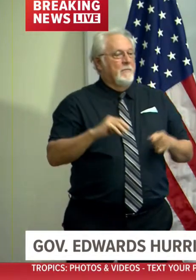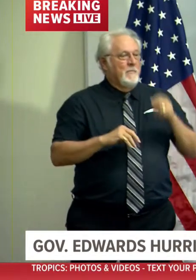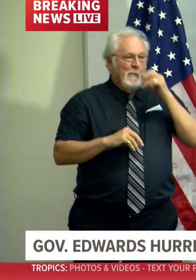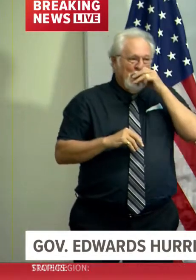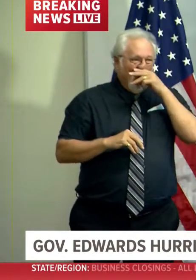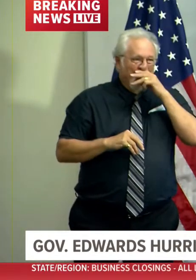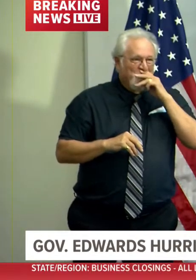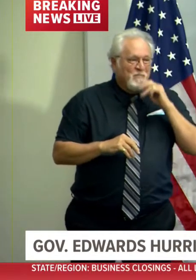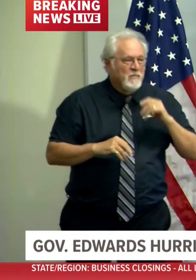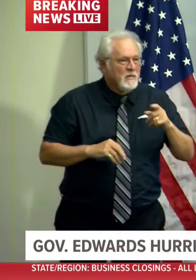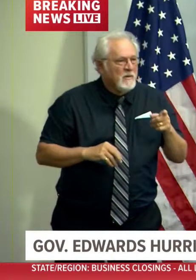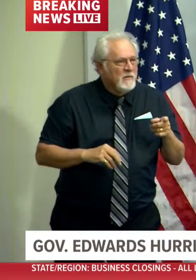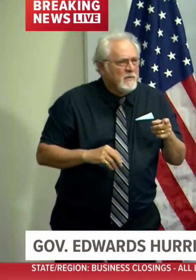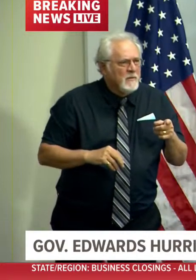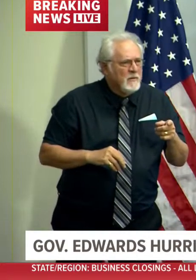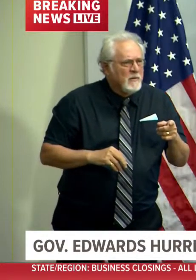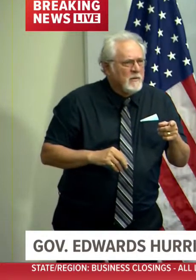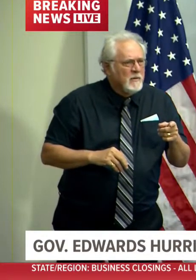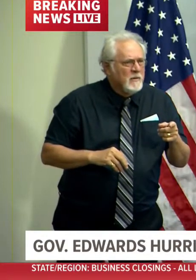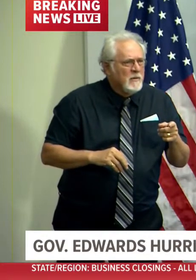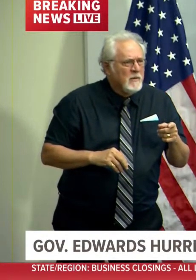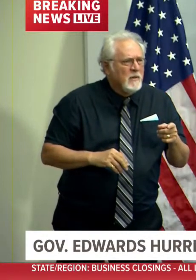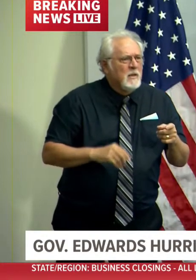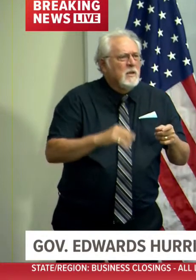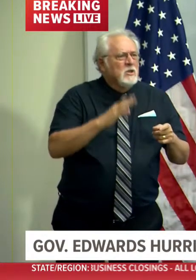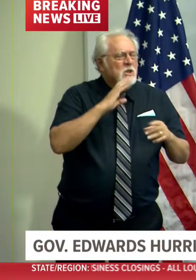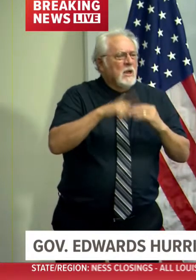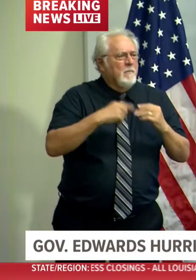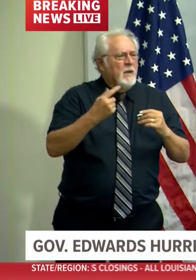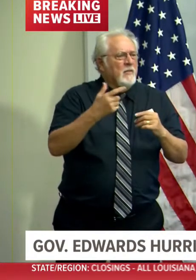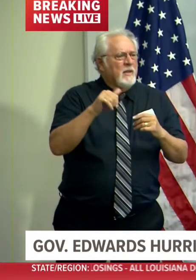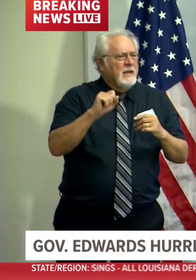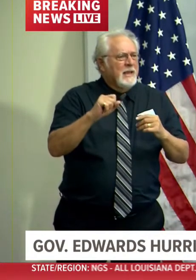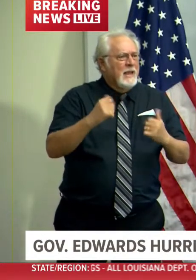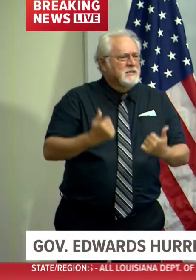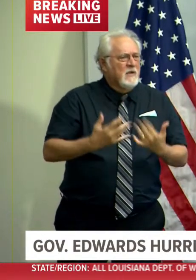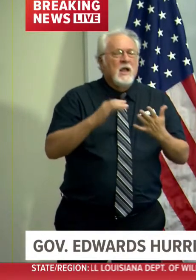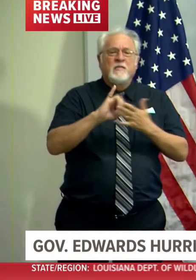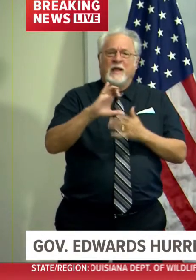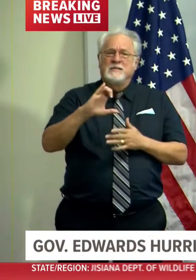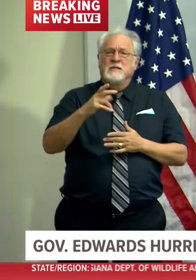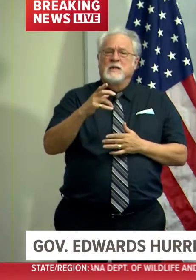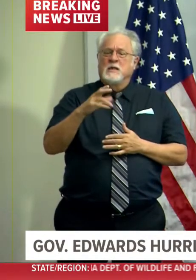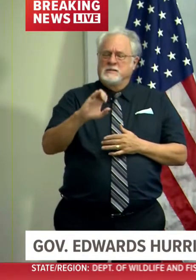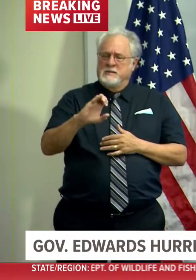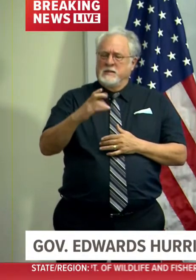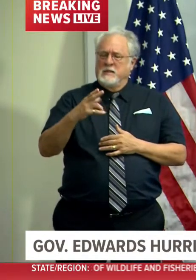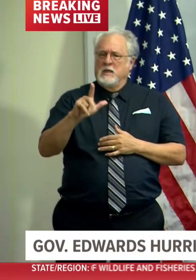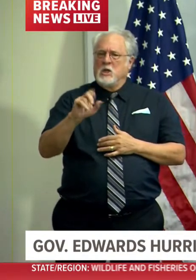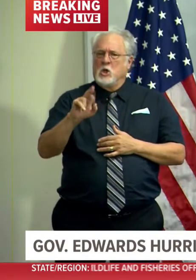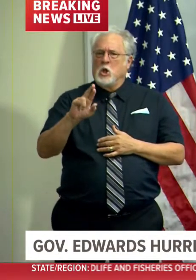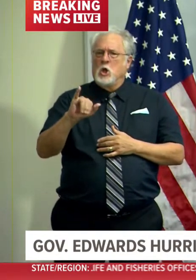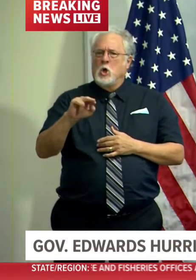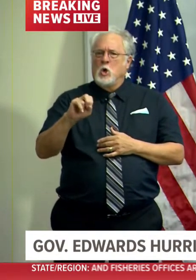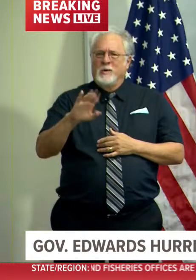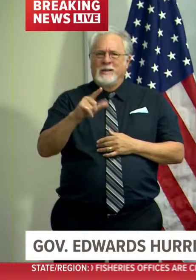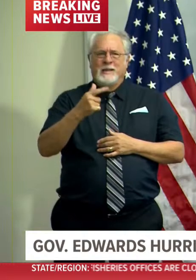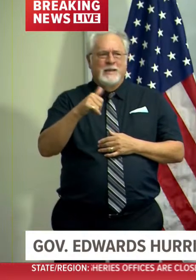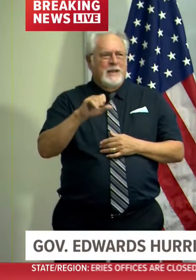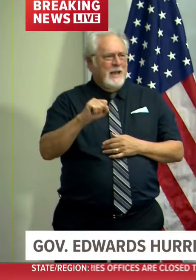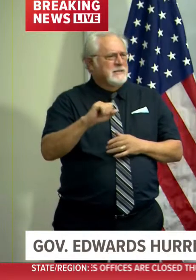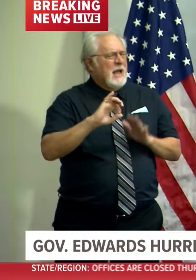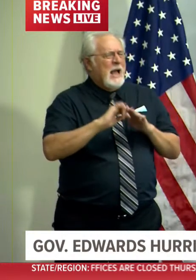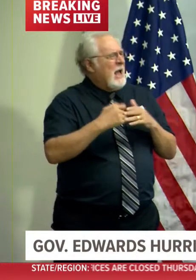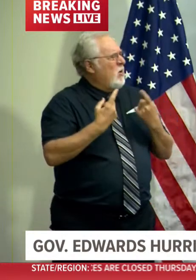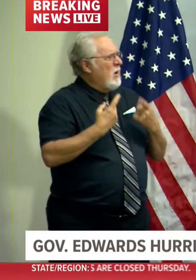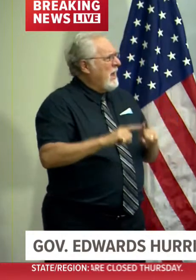Yeah, on the chlorine gas fire, to confirm that this is chlorine gas that's burning into the air, is that right? And also, do you know how this